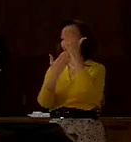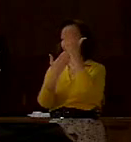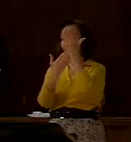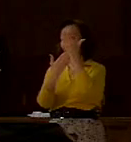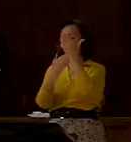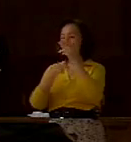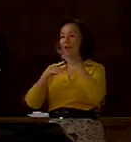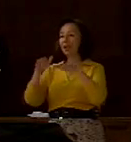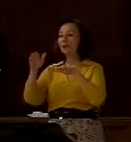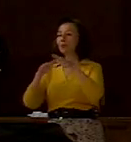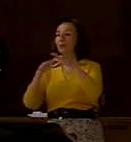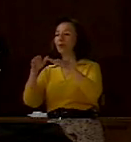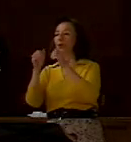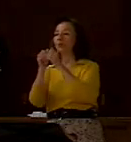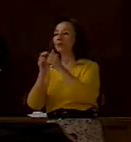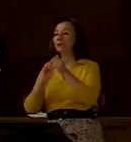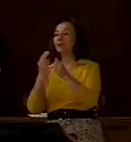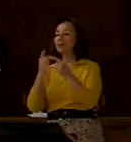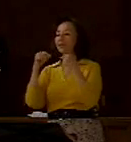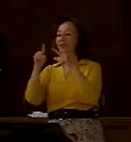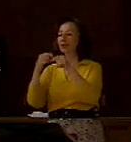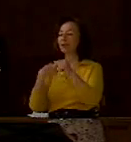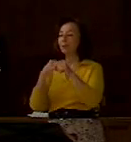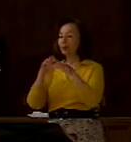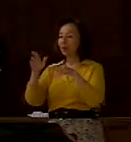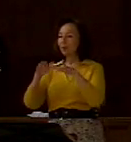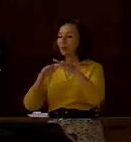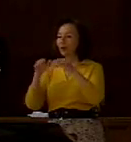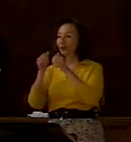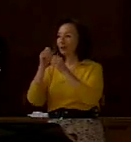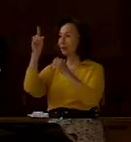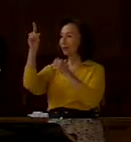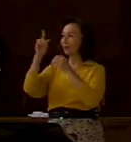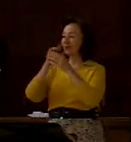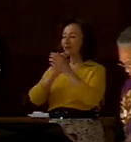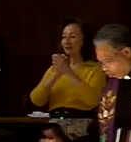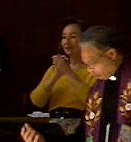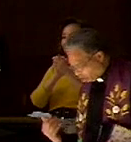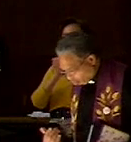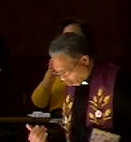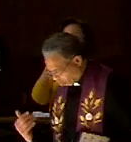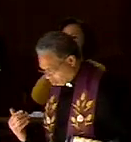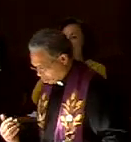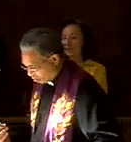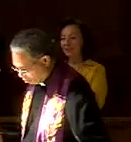and walk with us as we walk with you, and draw us